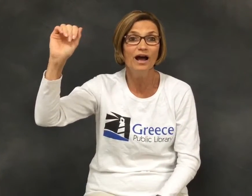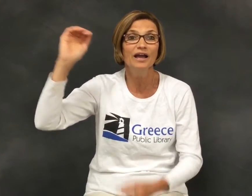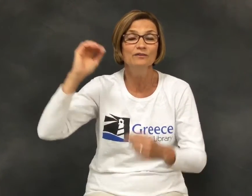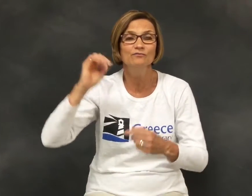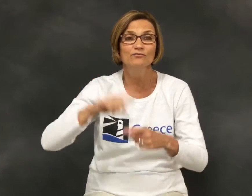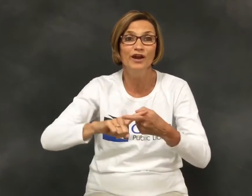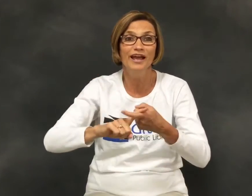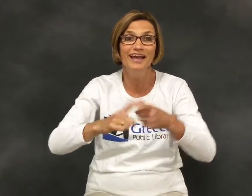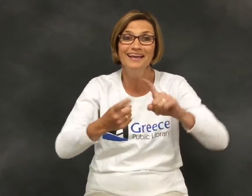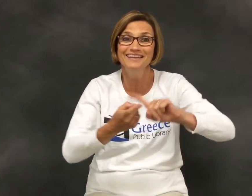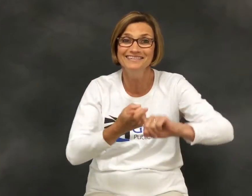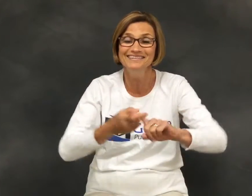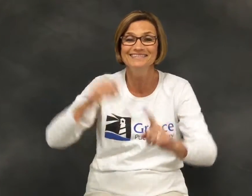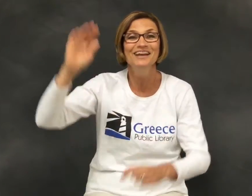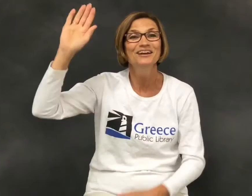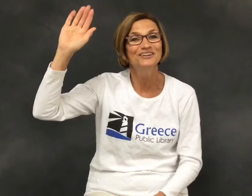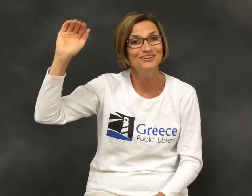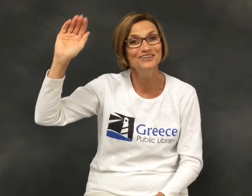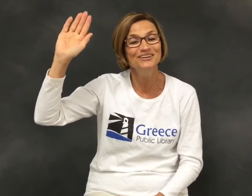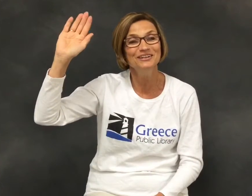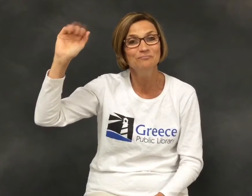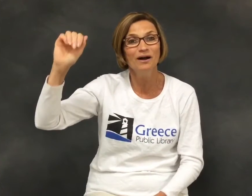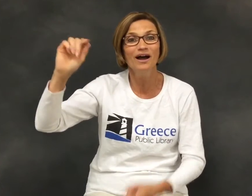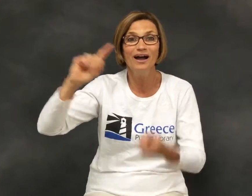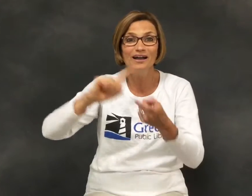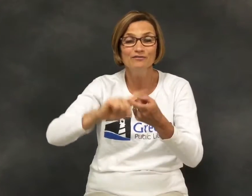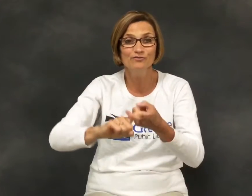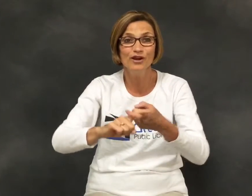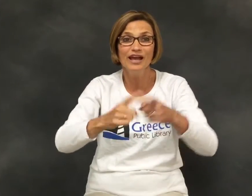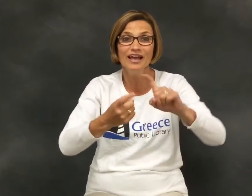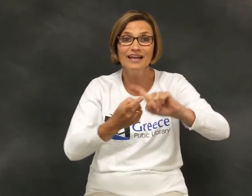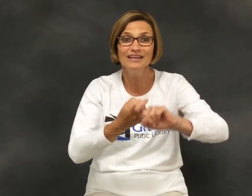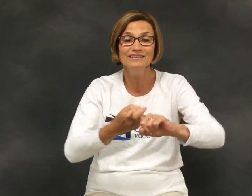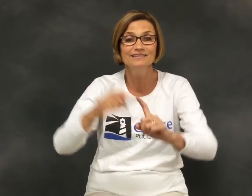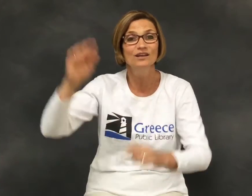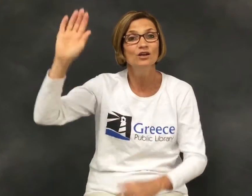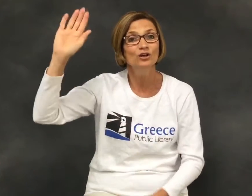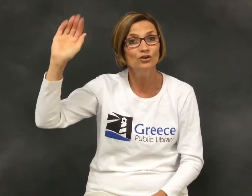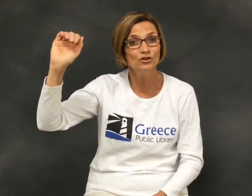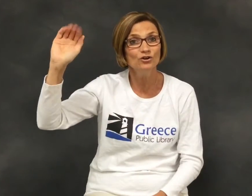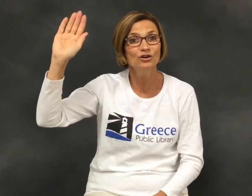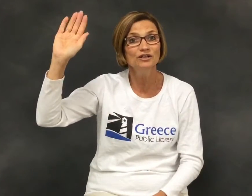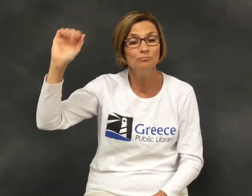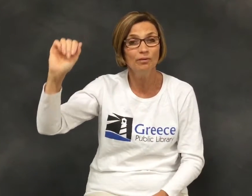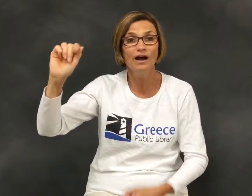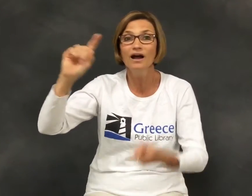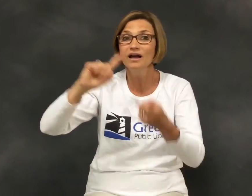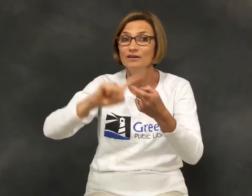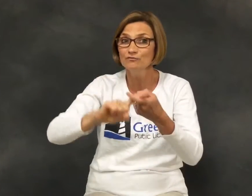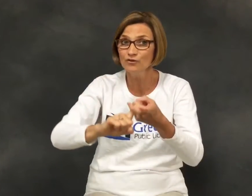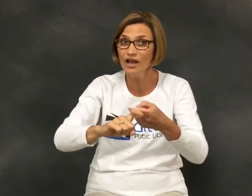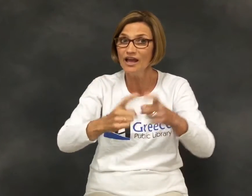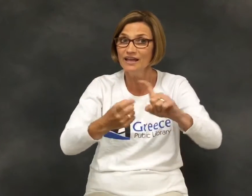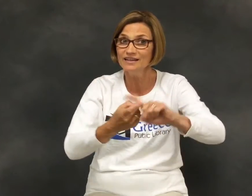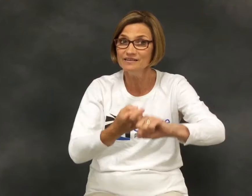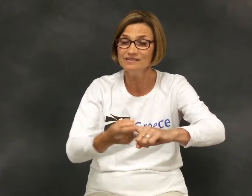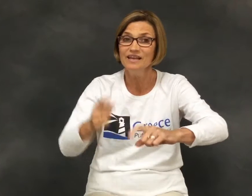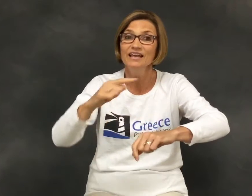Goodbye, friends. Goodbye, friends. Goodbye, friends.